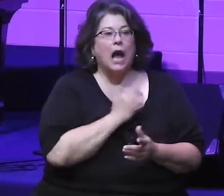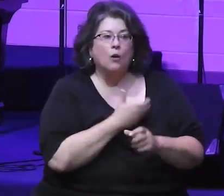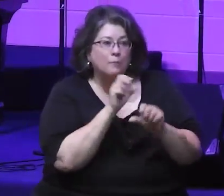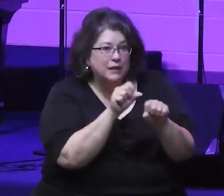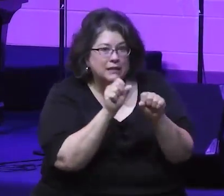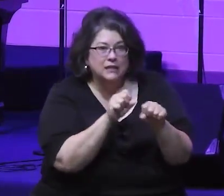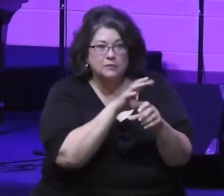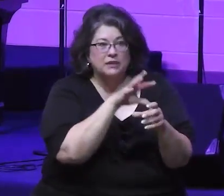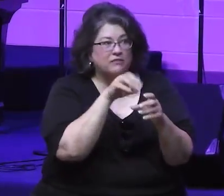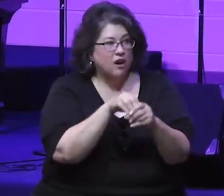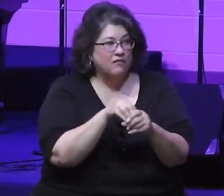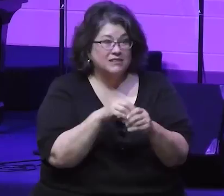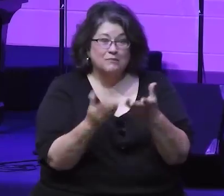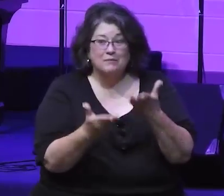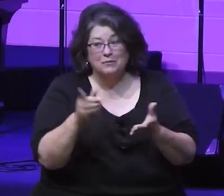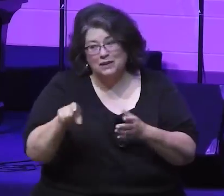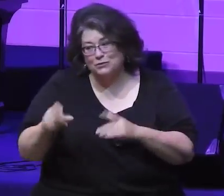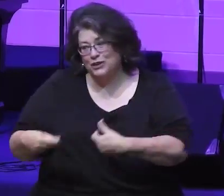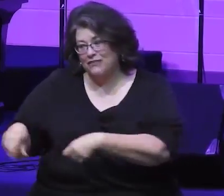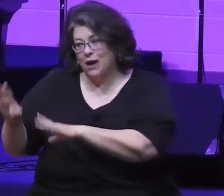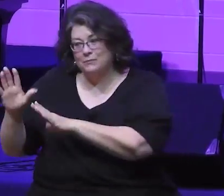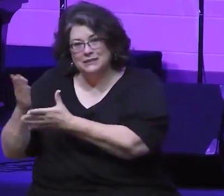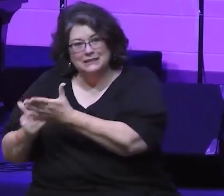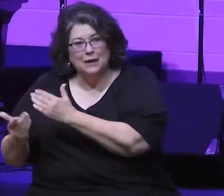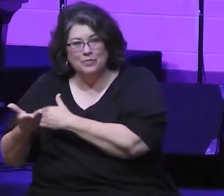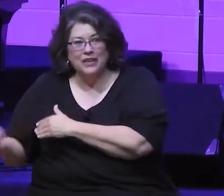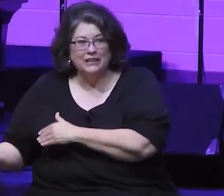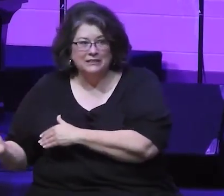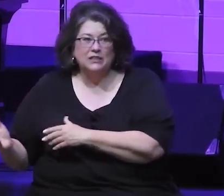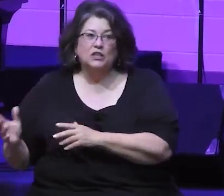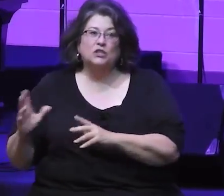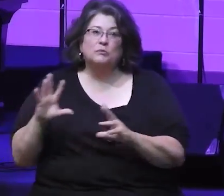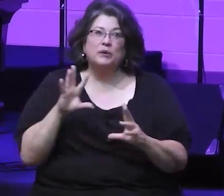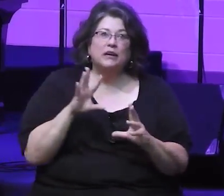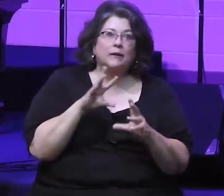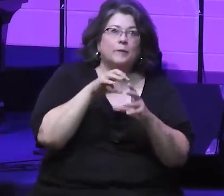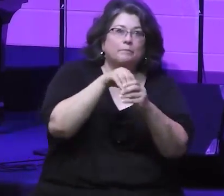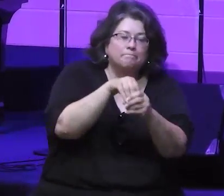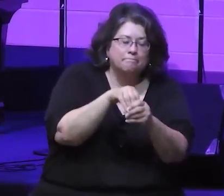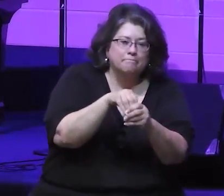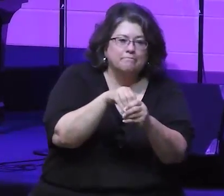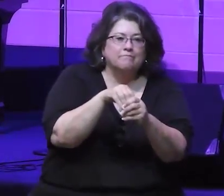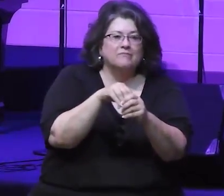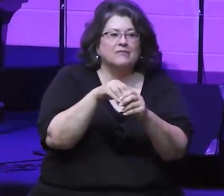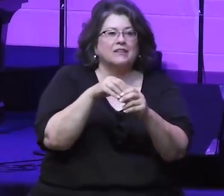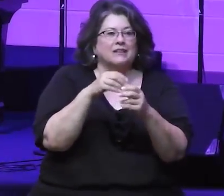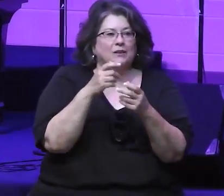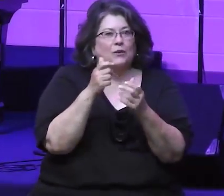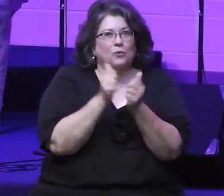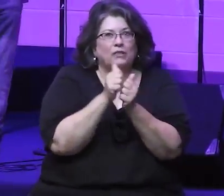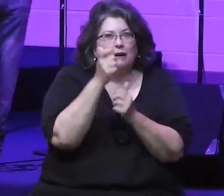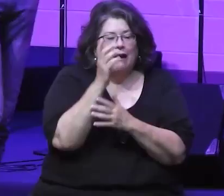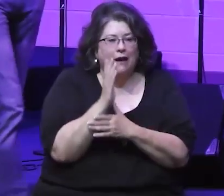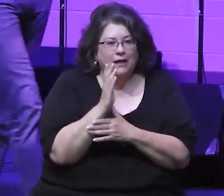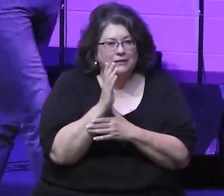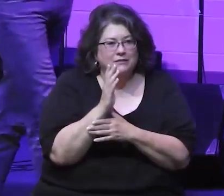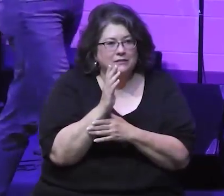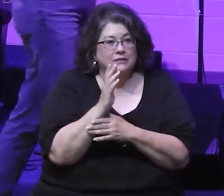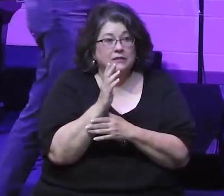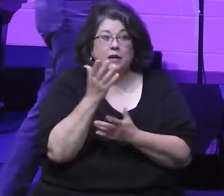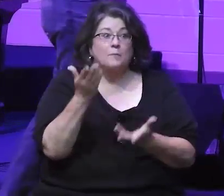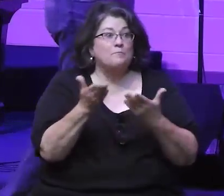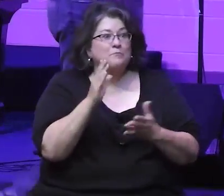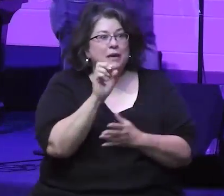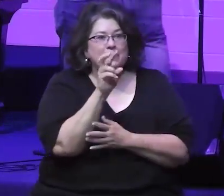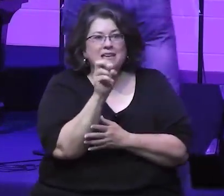to be involved in some other things that we'd like to be involved in. That might risk a couple programs at Centennial Covenant Church if they're keeping you too